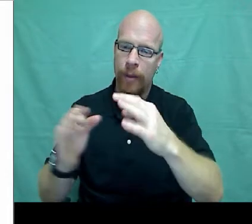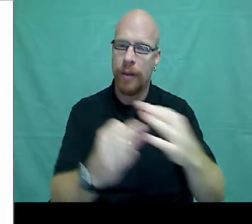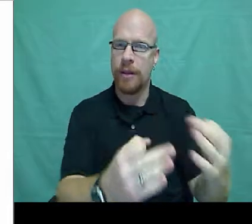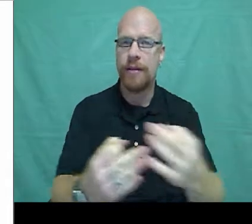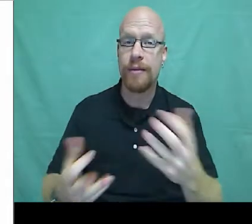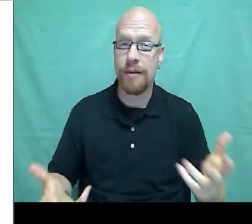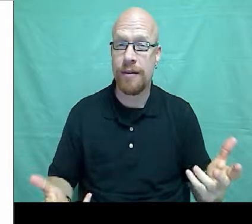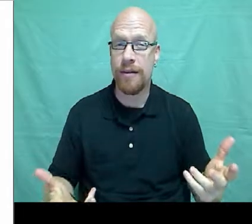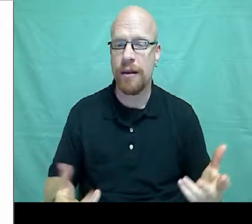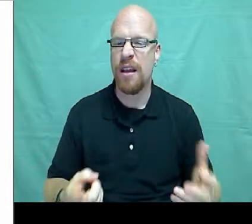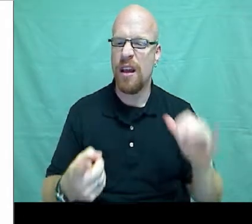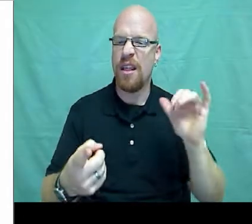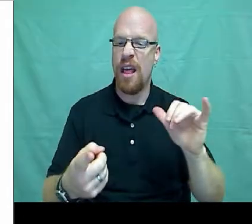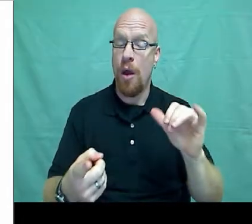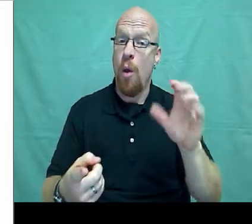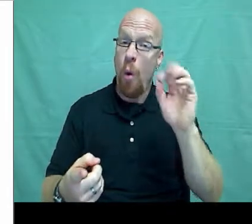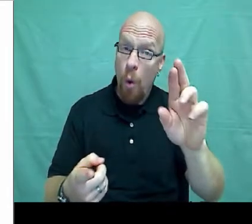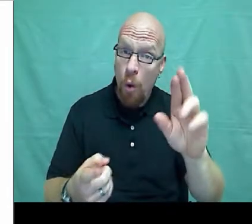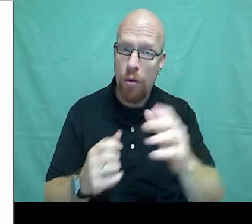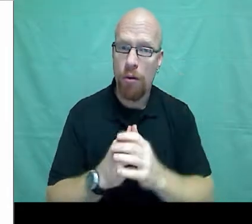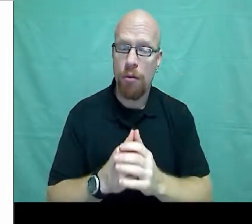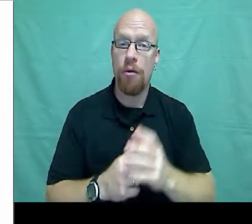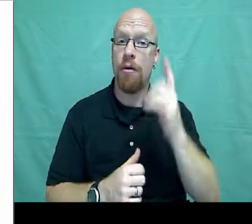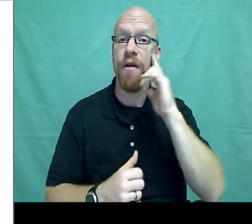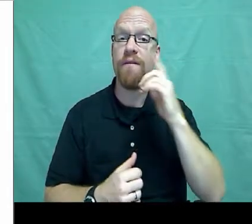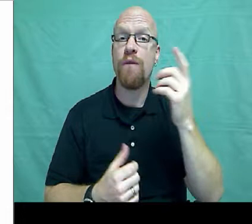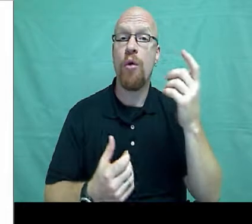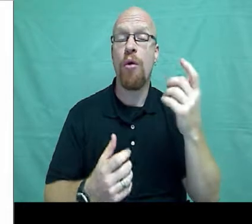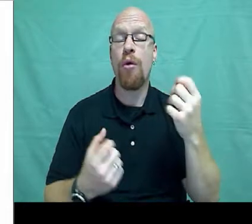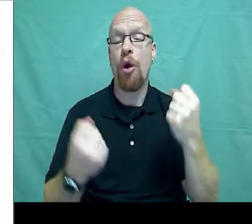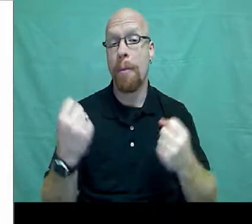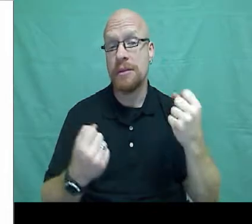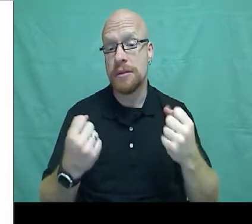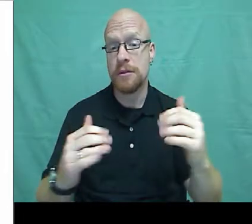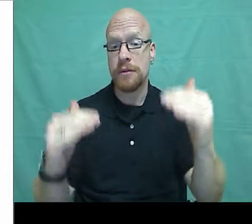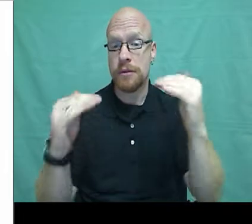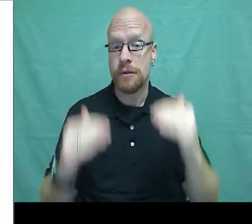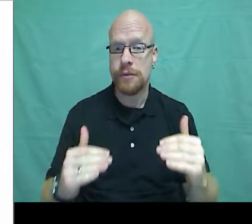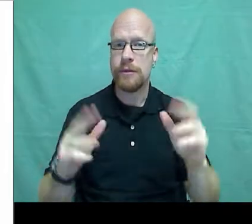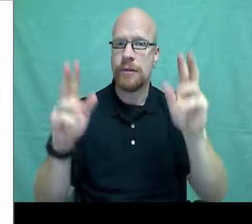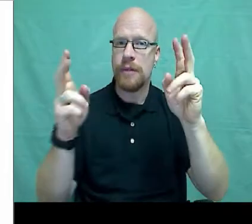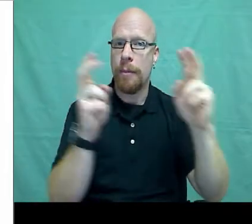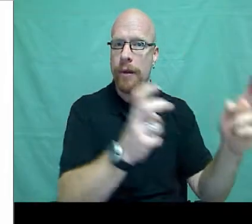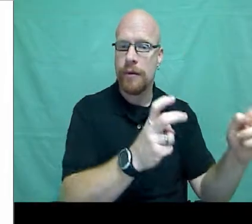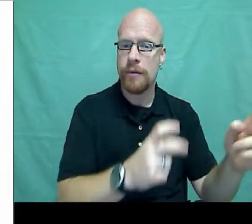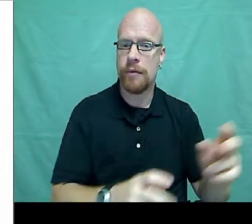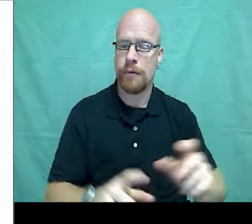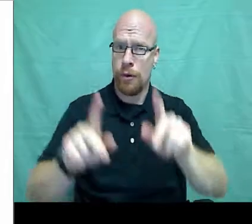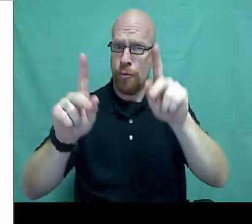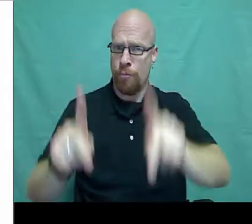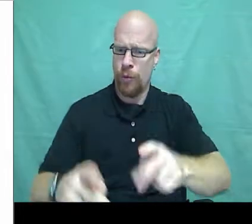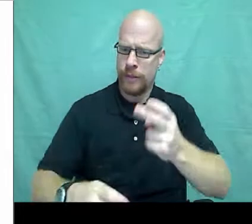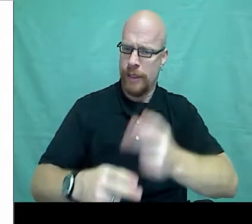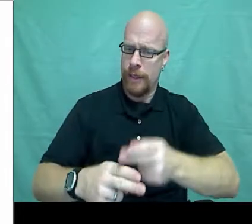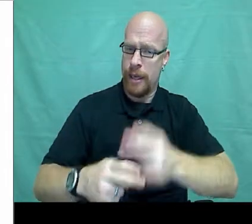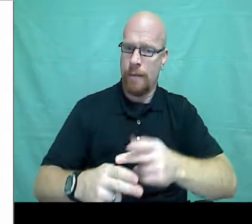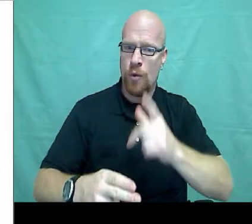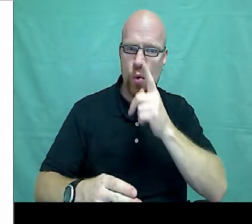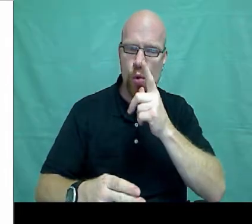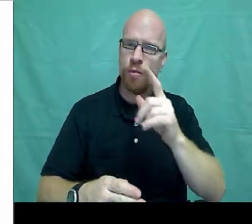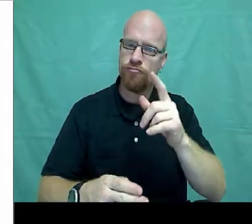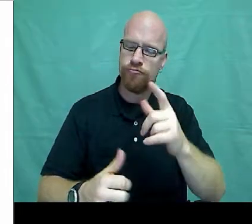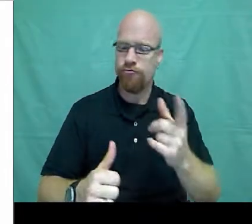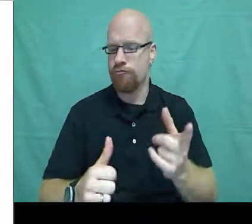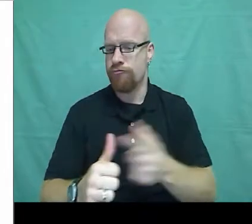2 or 3 cars. That's a time sequence. Or, for the same topic, automobiles, we can talk